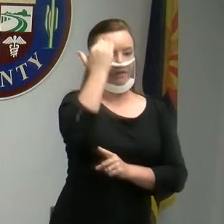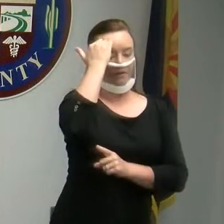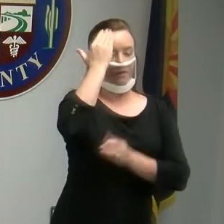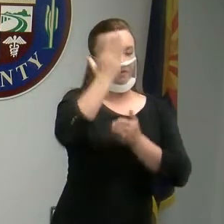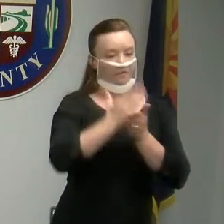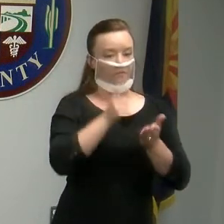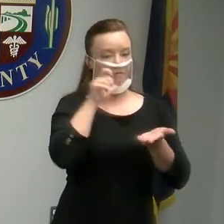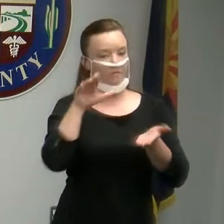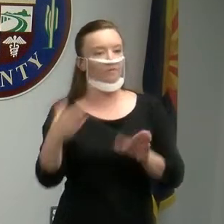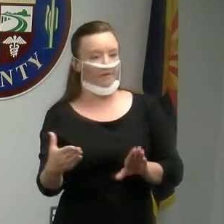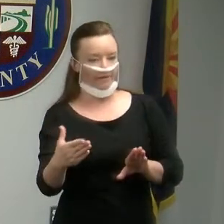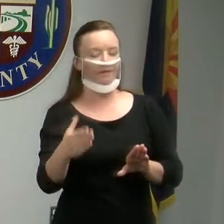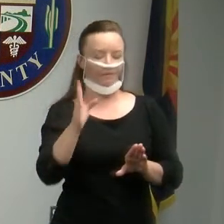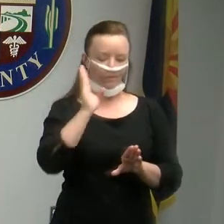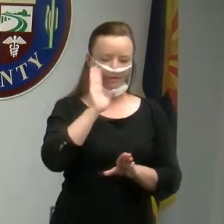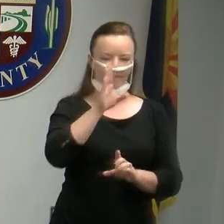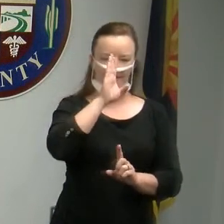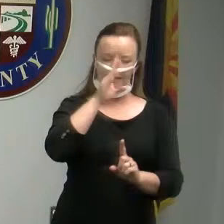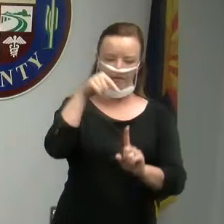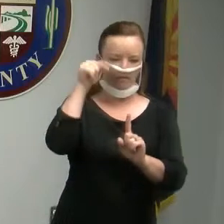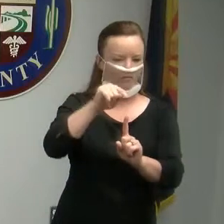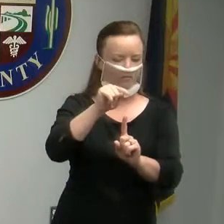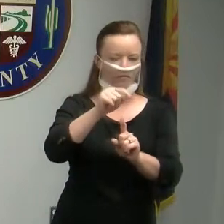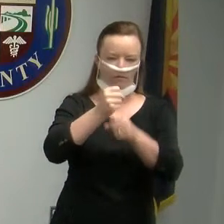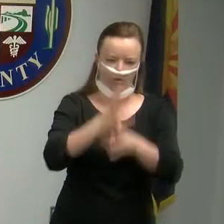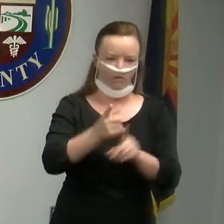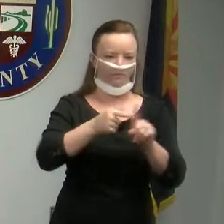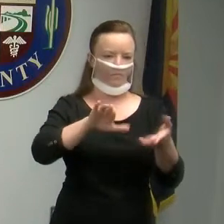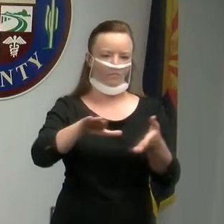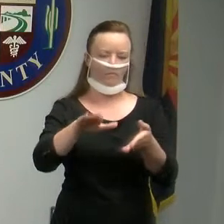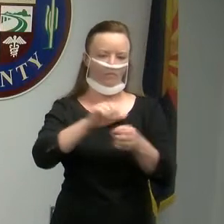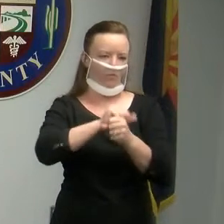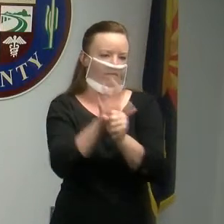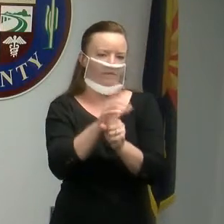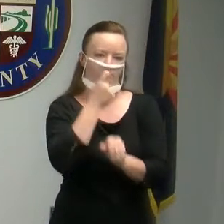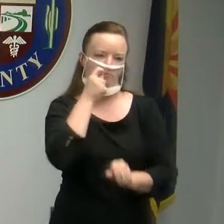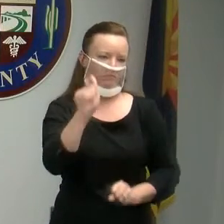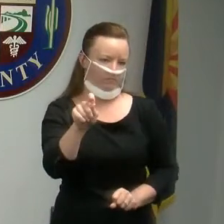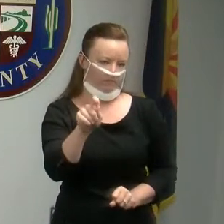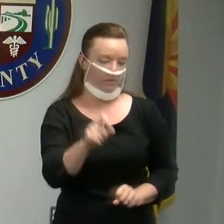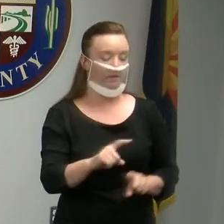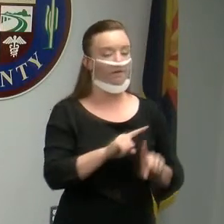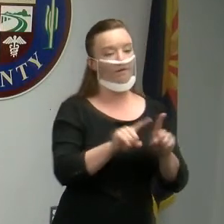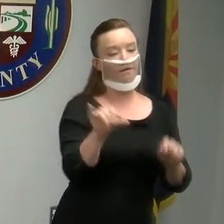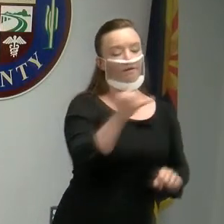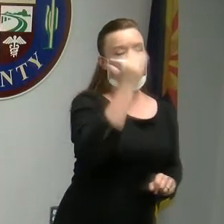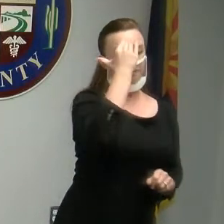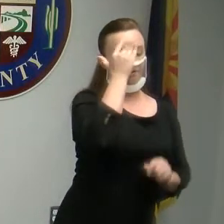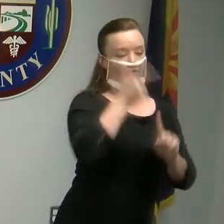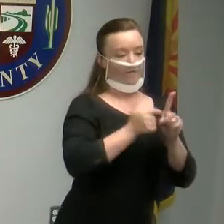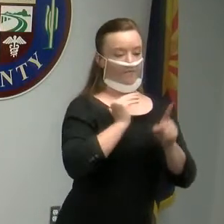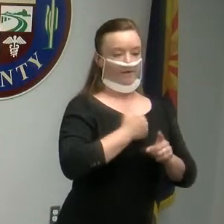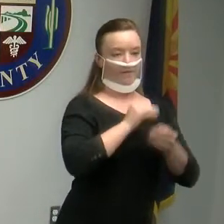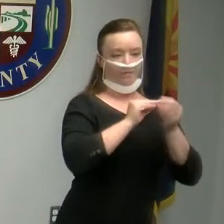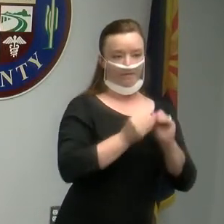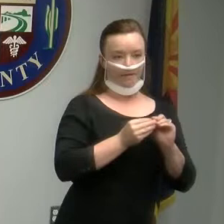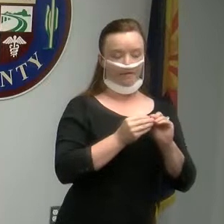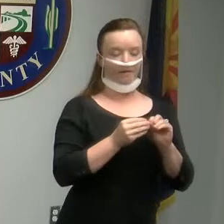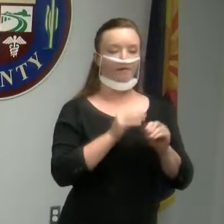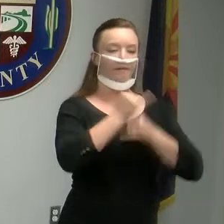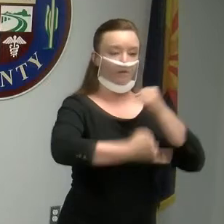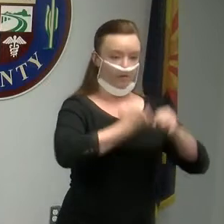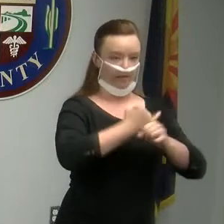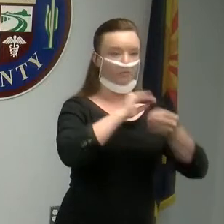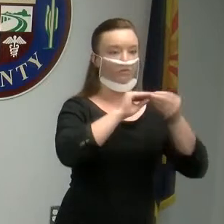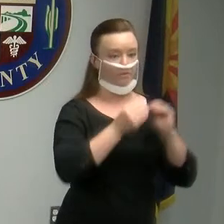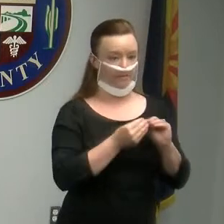be directly due to COVID. And we know from both our own data and from international data that there are likely